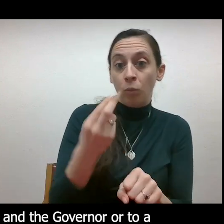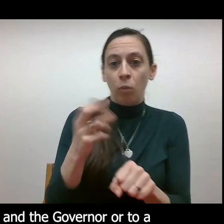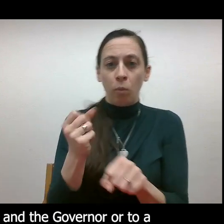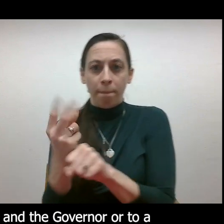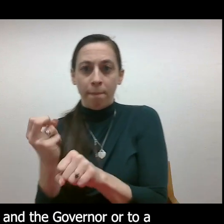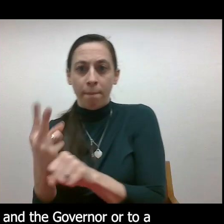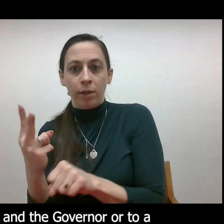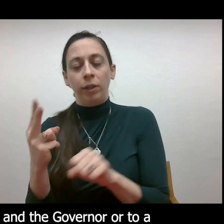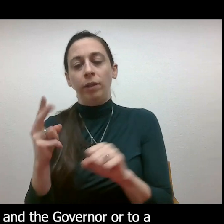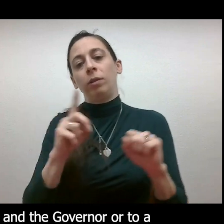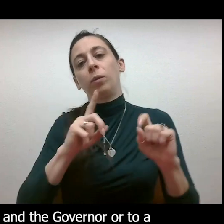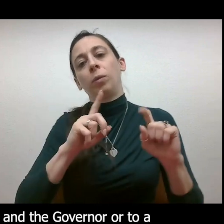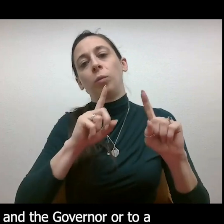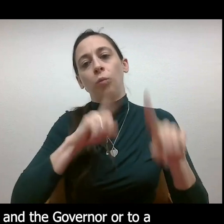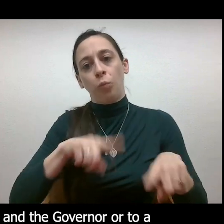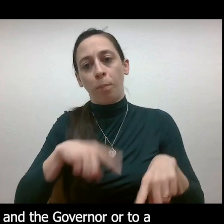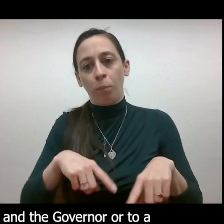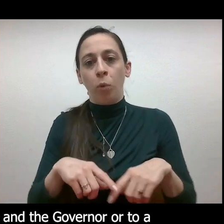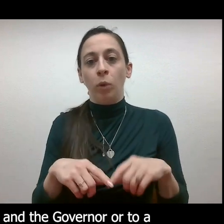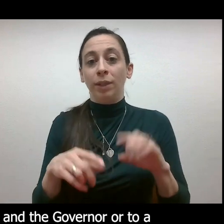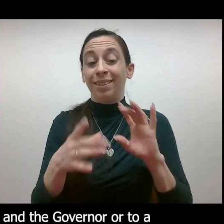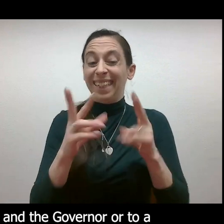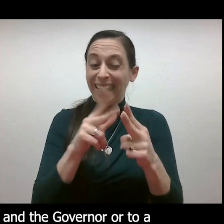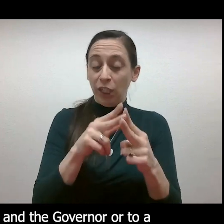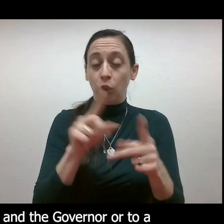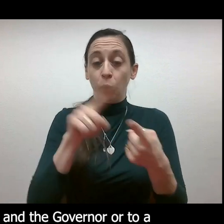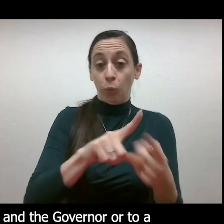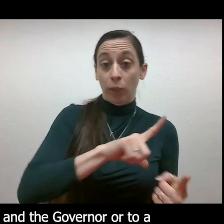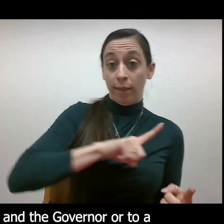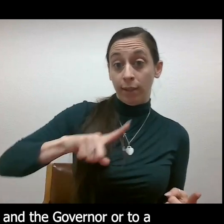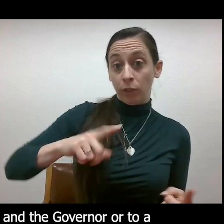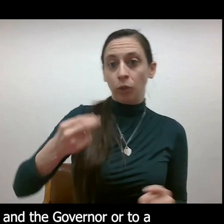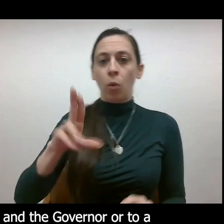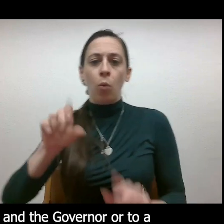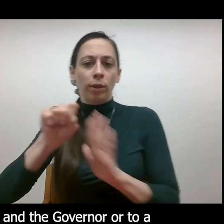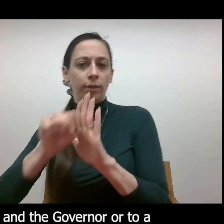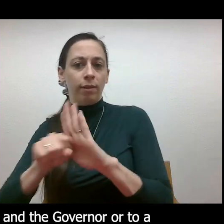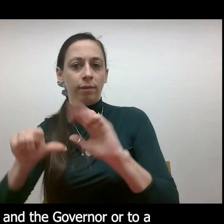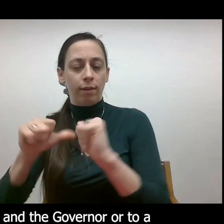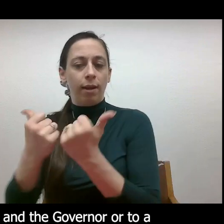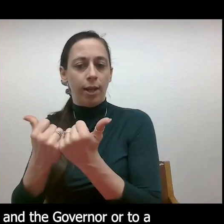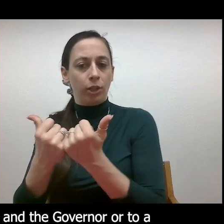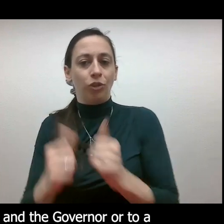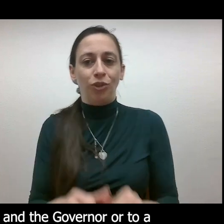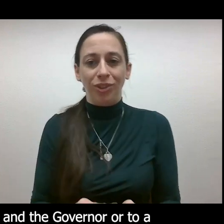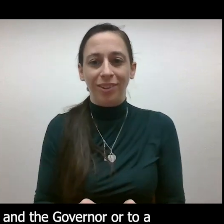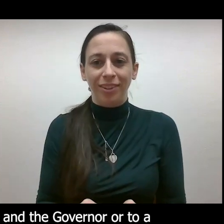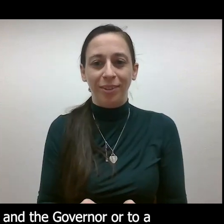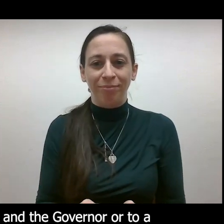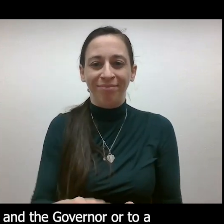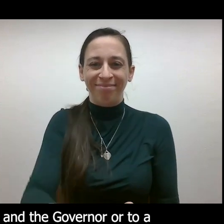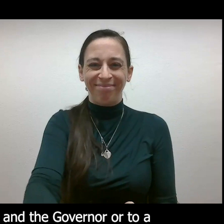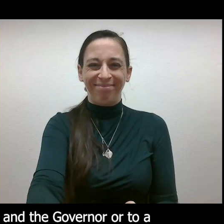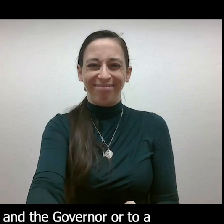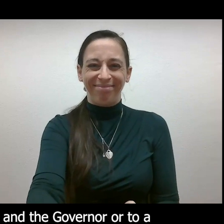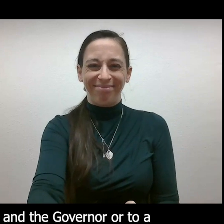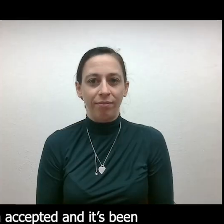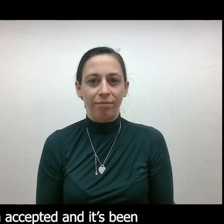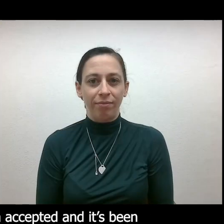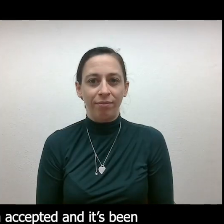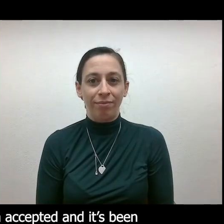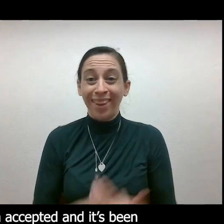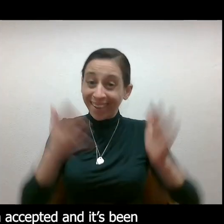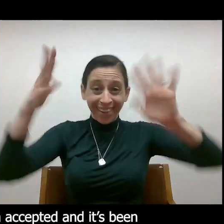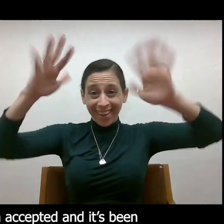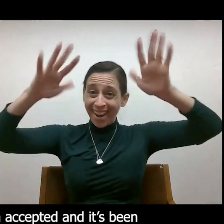will be possibly added to the GCPD biennial report to the legislature and the governor, or to a report that is sent to